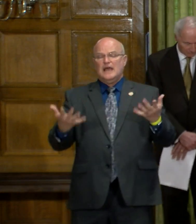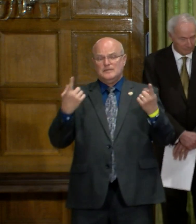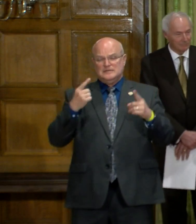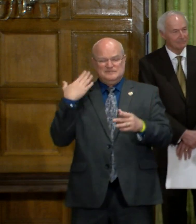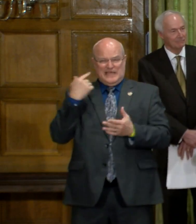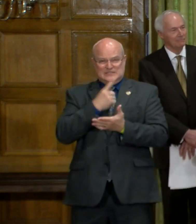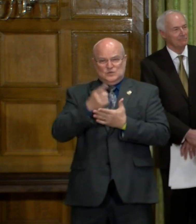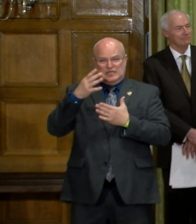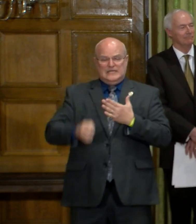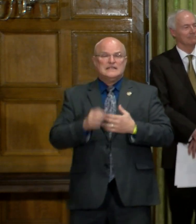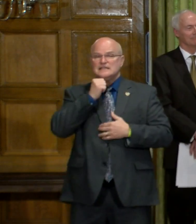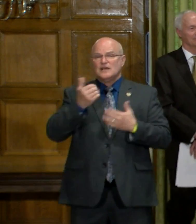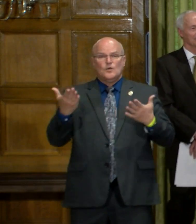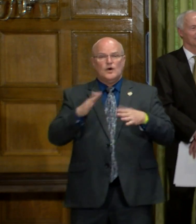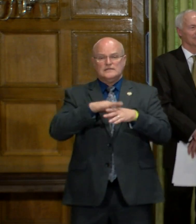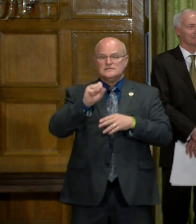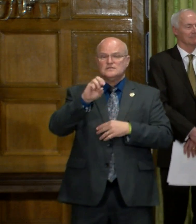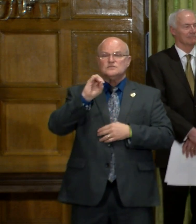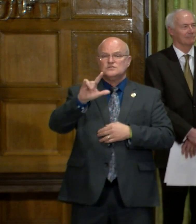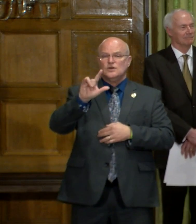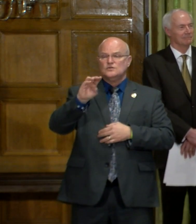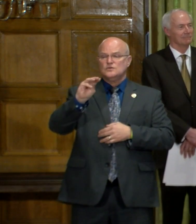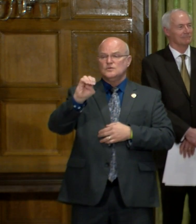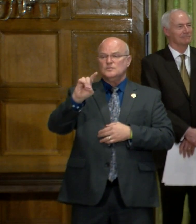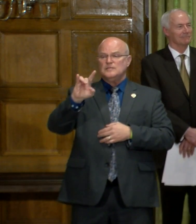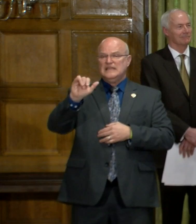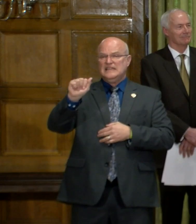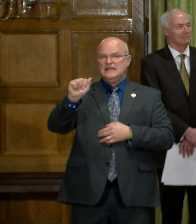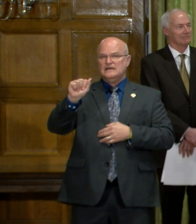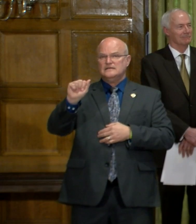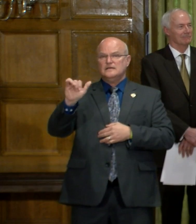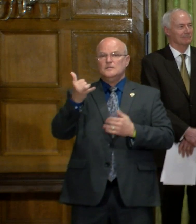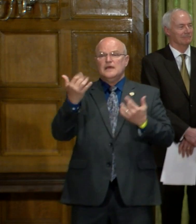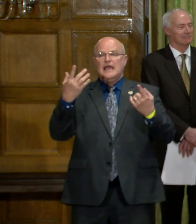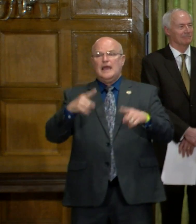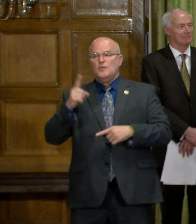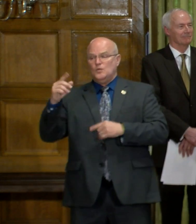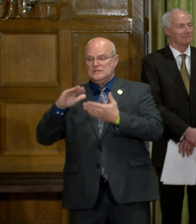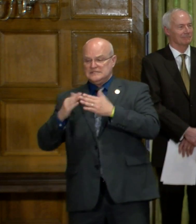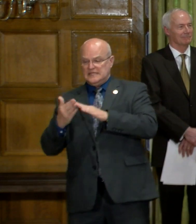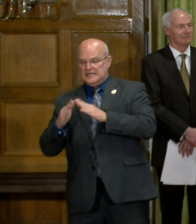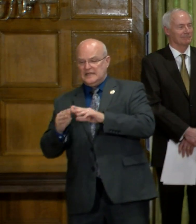this past week, and it wasn't just what was on social media. The very same things that may happen on one